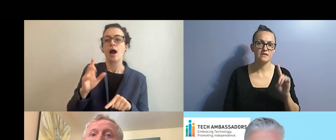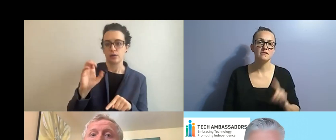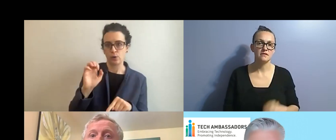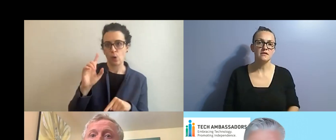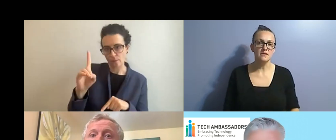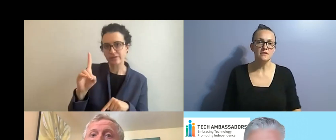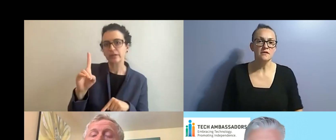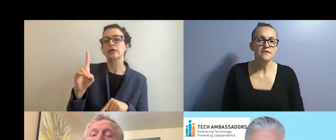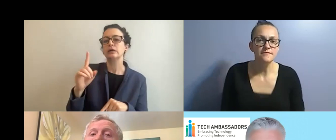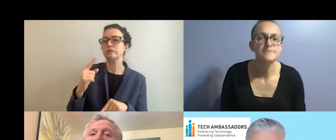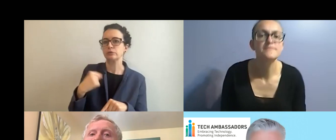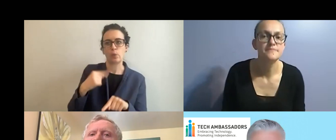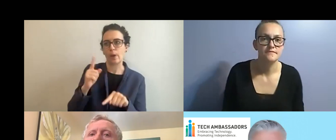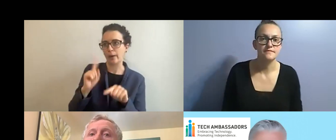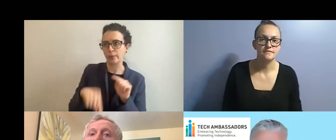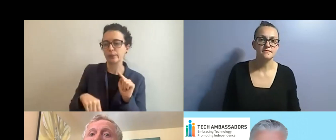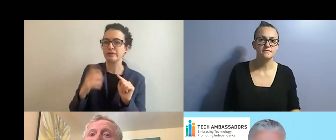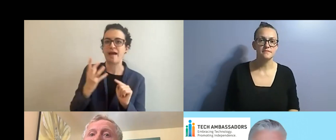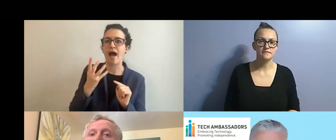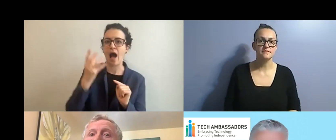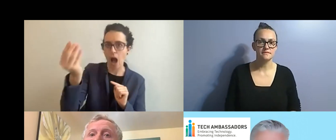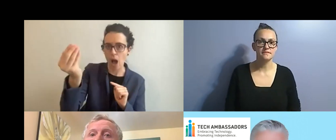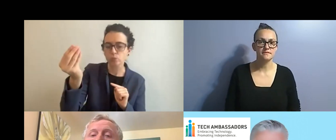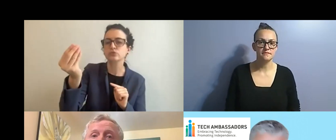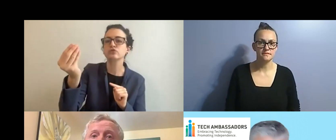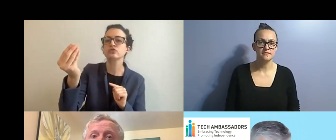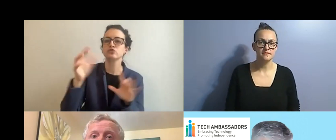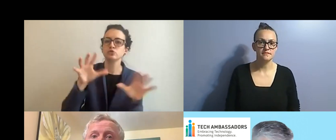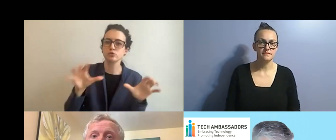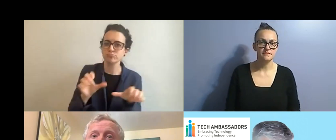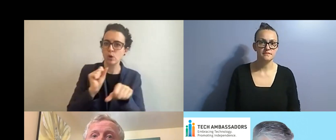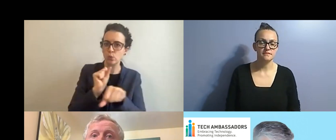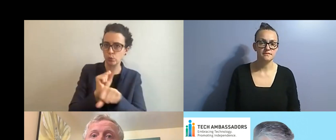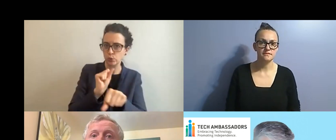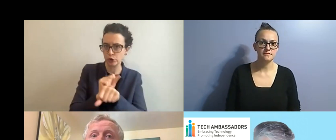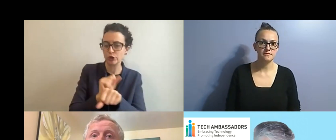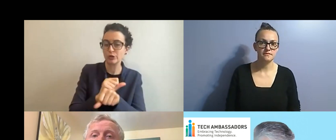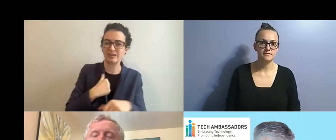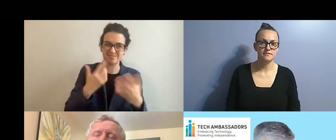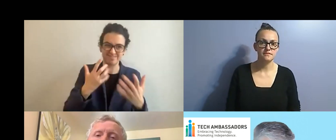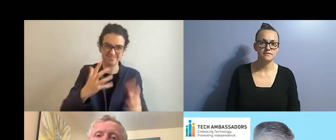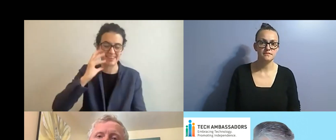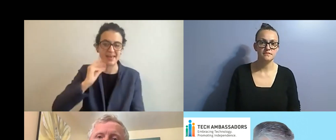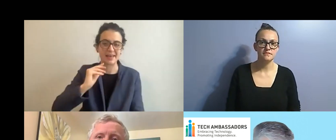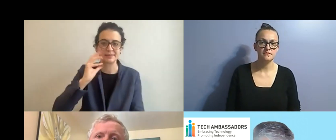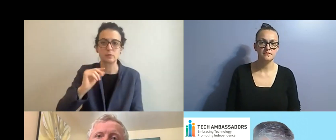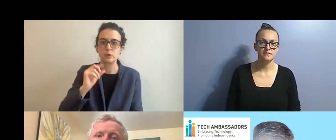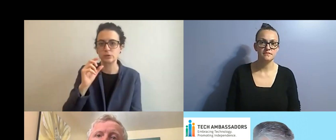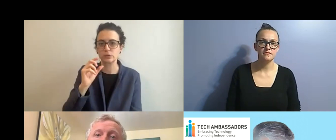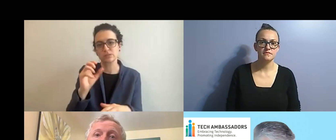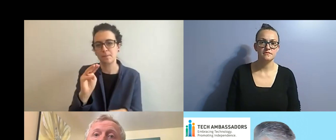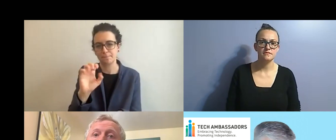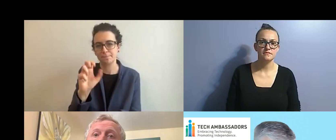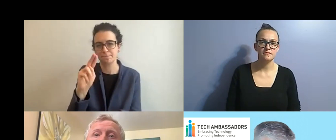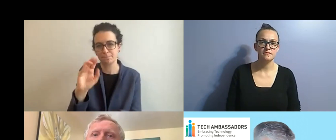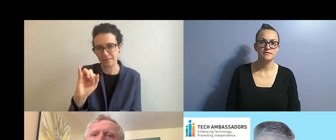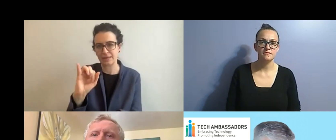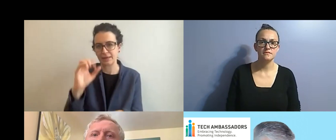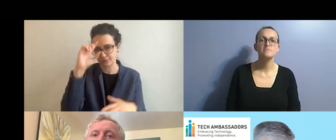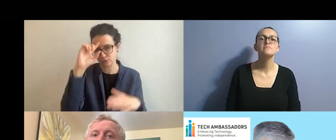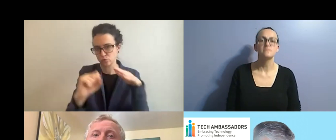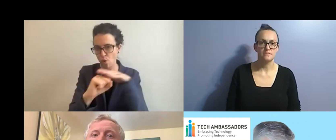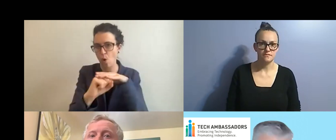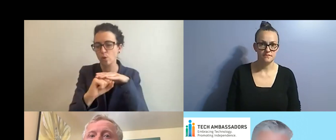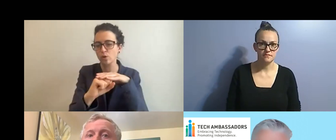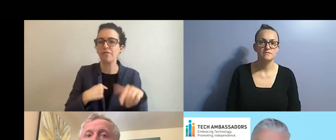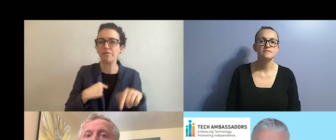lot of work. And I had a stroke, a mini stroke. And so I couldn't use